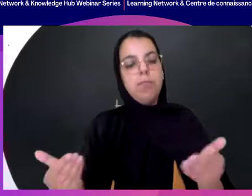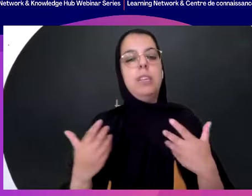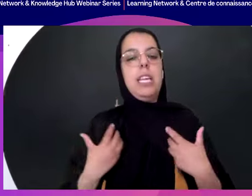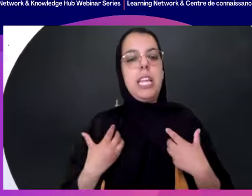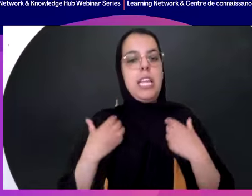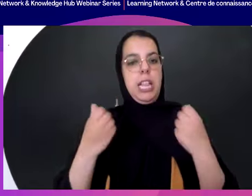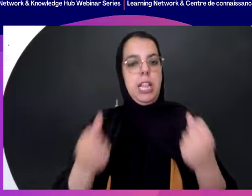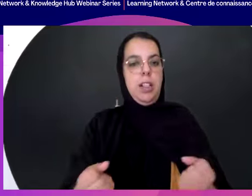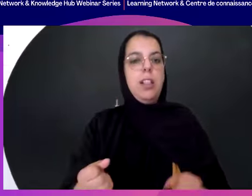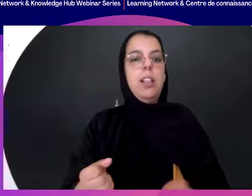And I'll talk about that